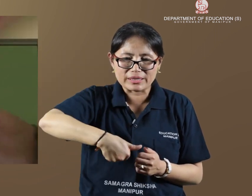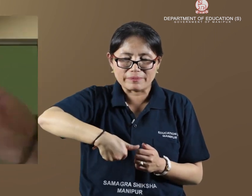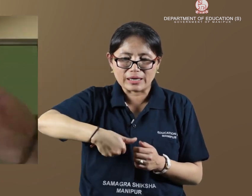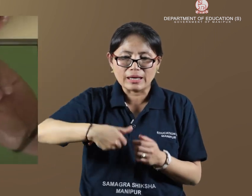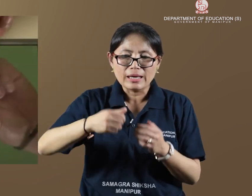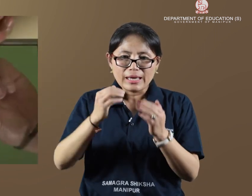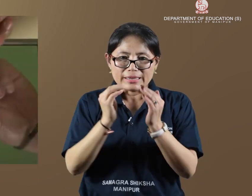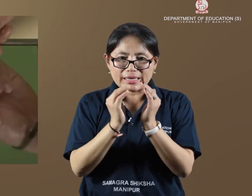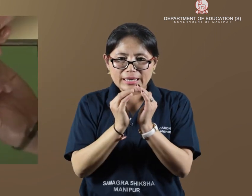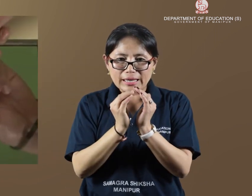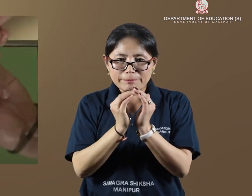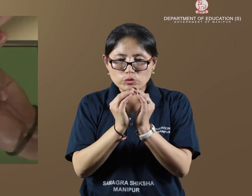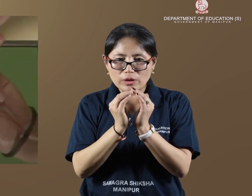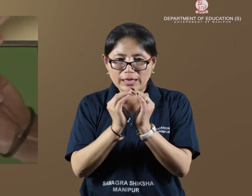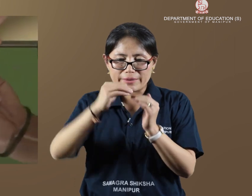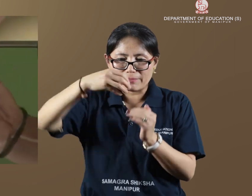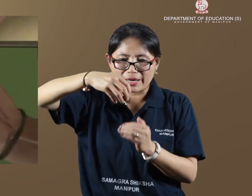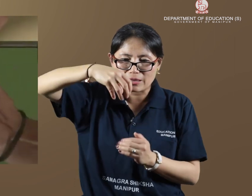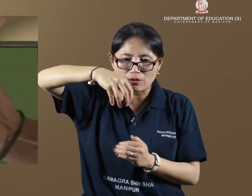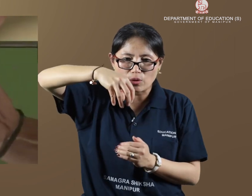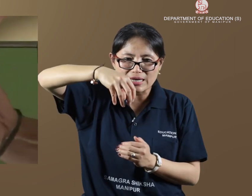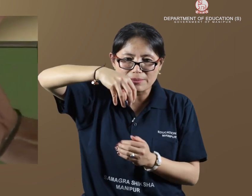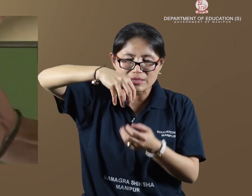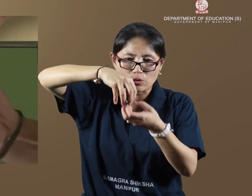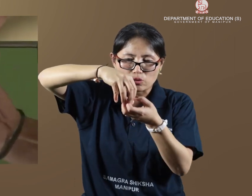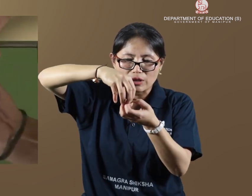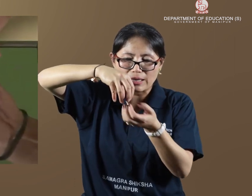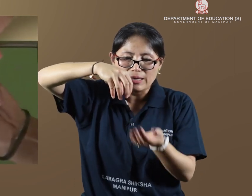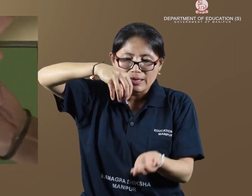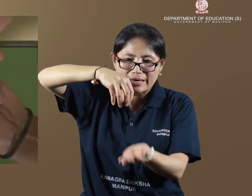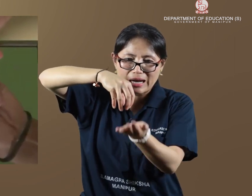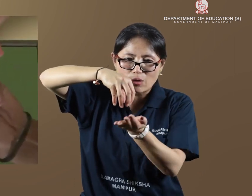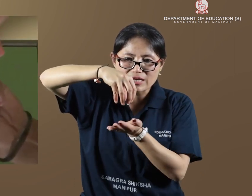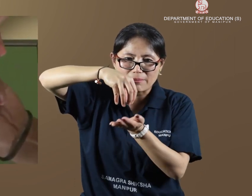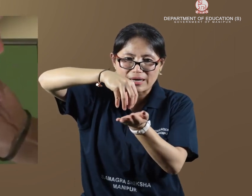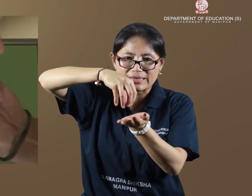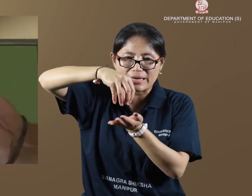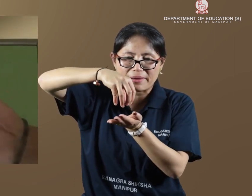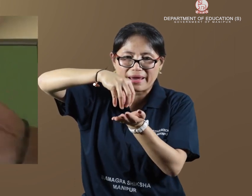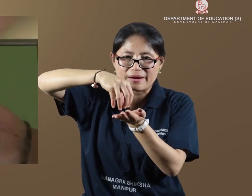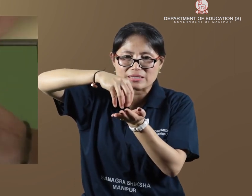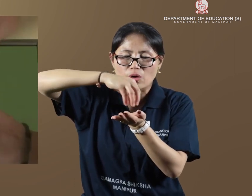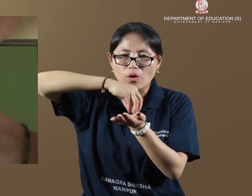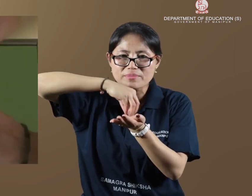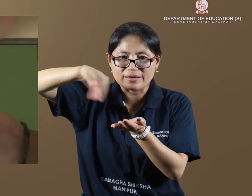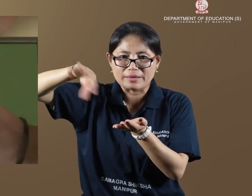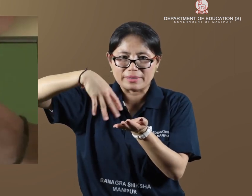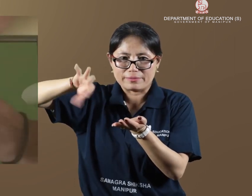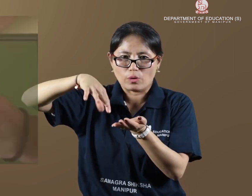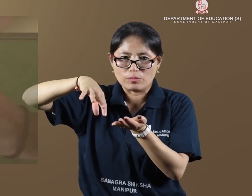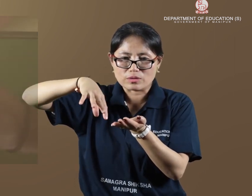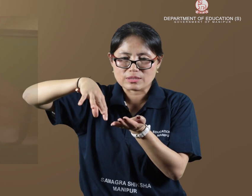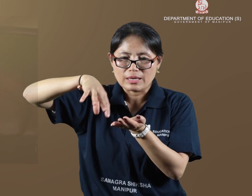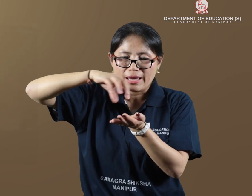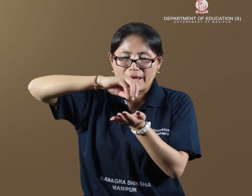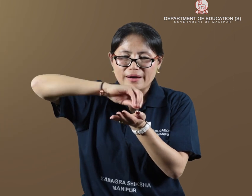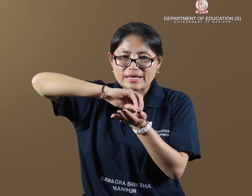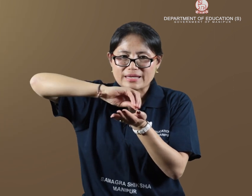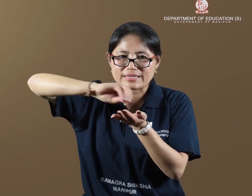tam da the cup tu ga haidi ma gi konjali ba saruk tu ga ground ge marak ta leba air se low im sat khraba ne almost air ze escape